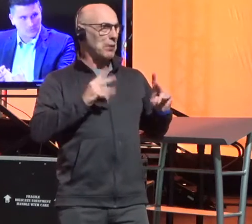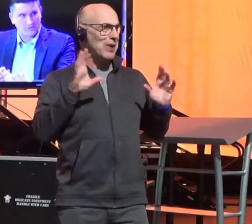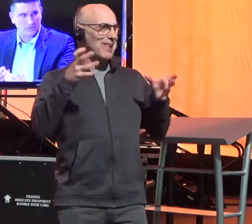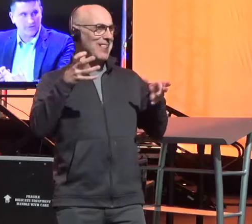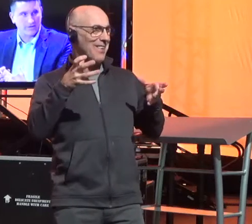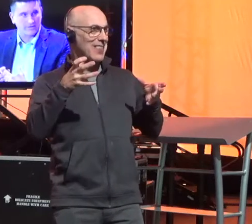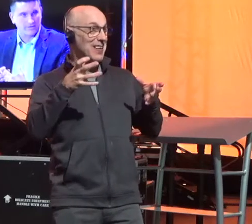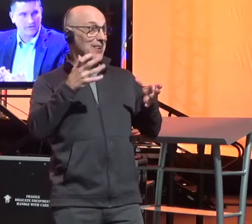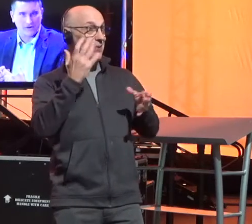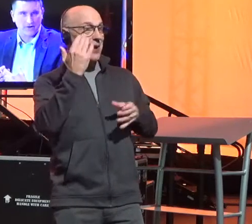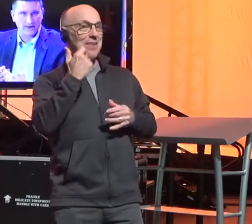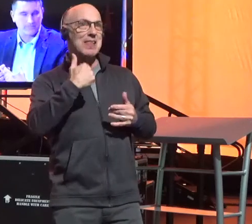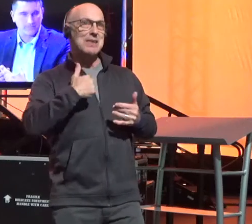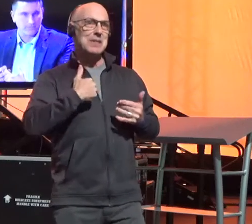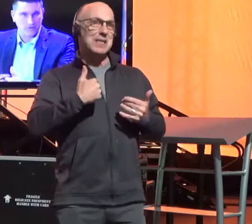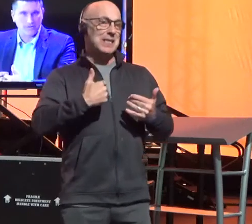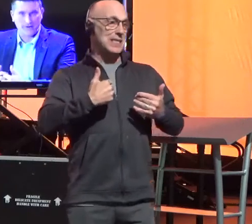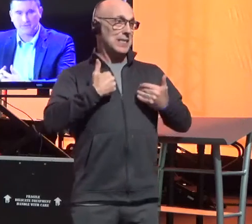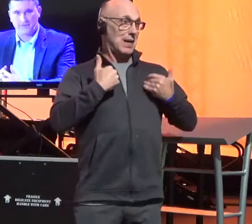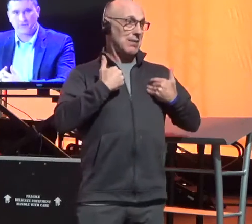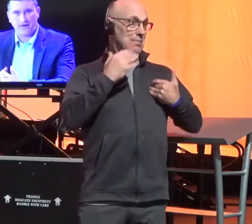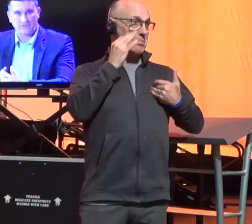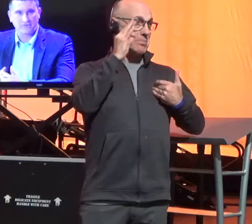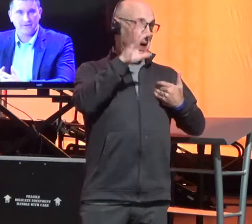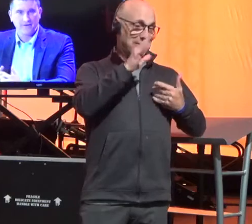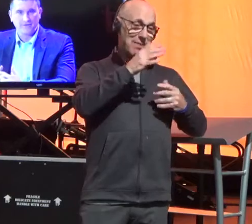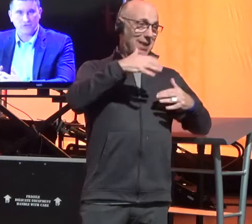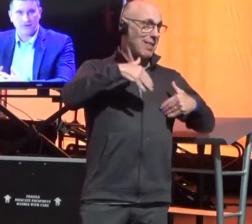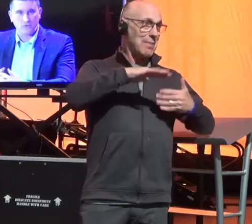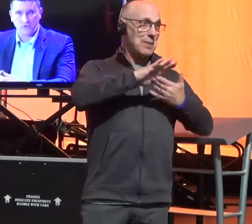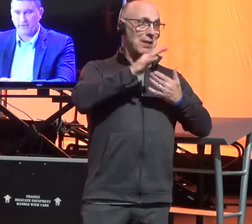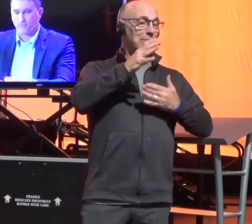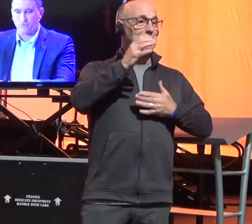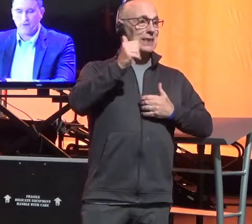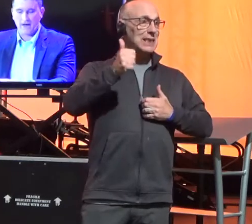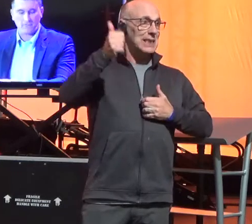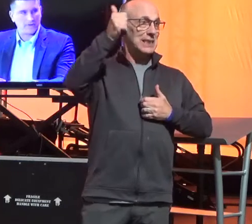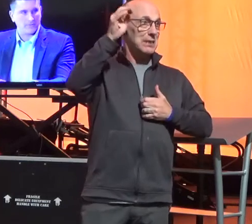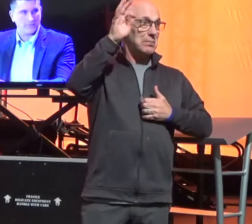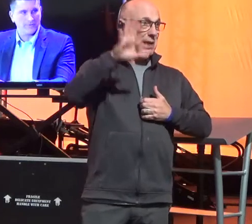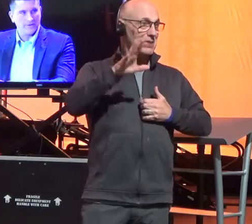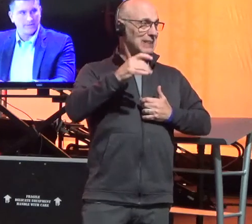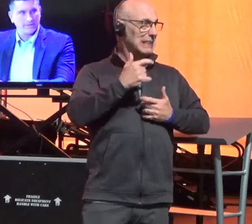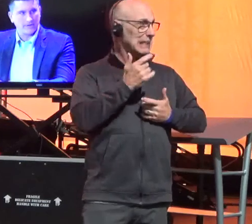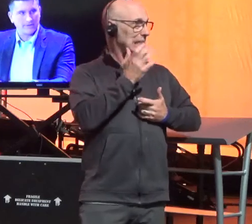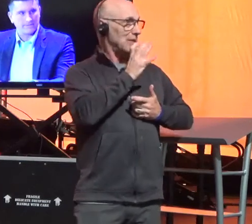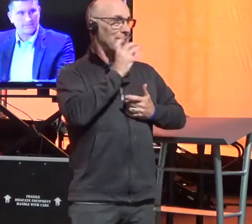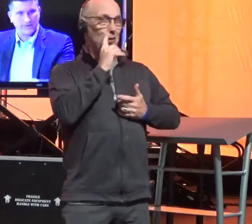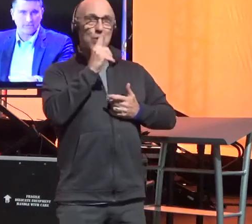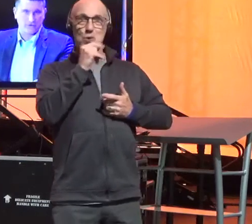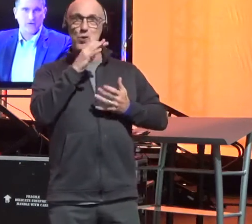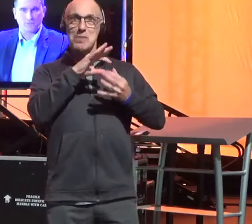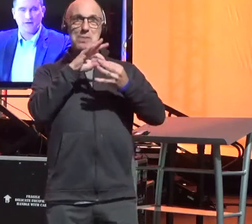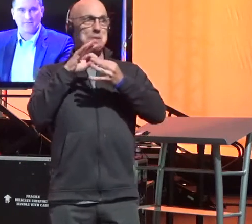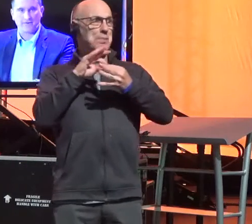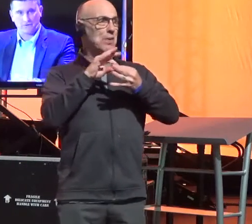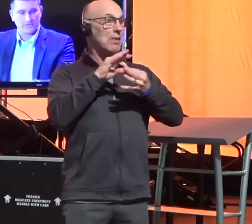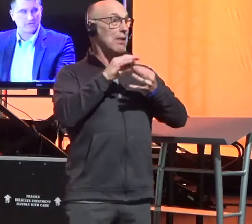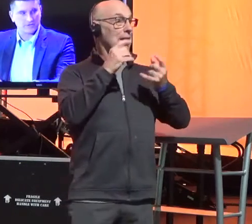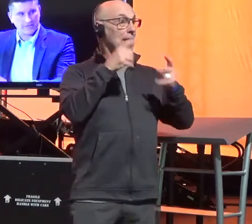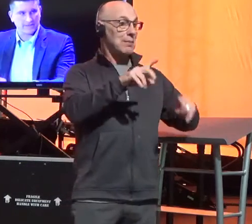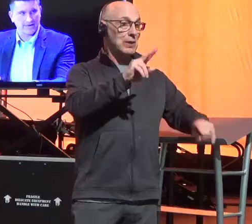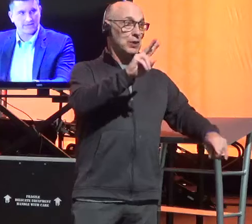Because when I was a young guy, before I became a senior pastor, just kind of looking for my people, Together for the Gospel happened